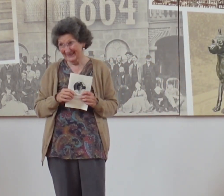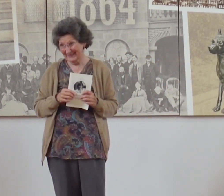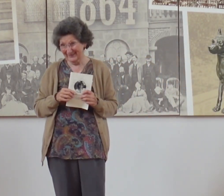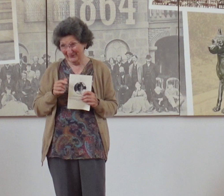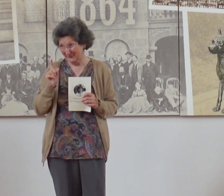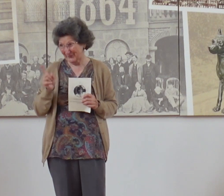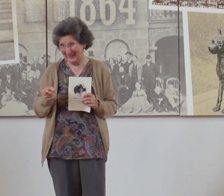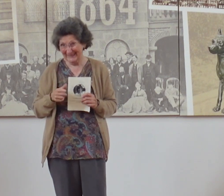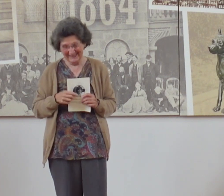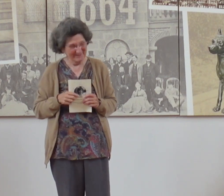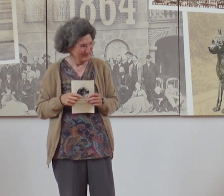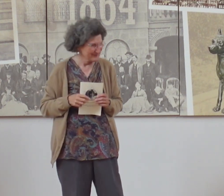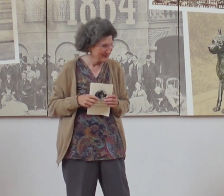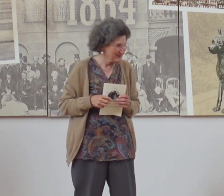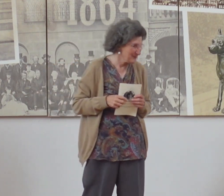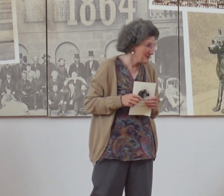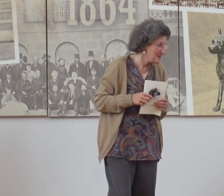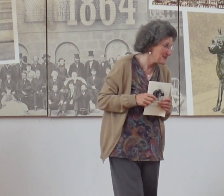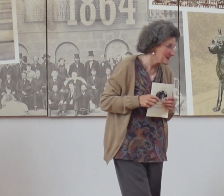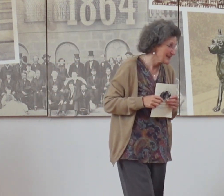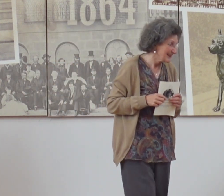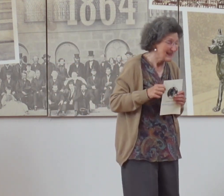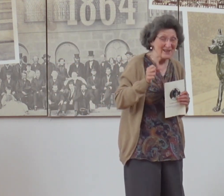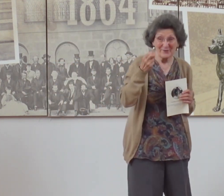Nancy had quite a personality, am I right?